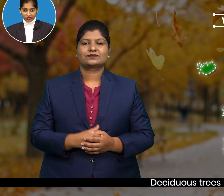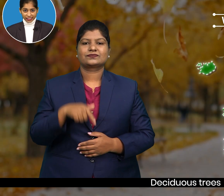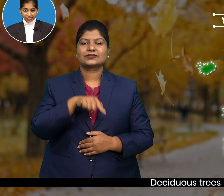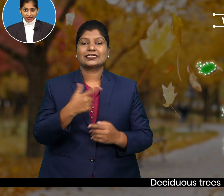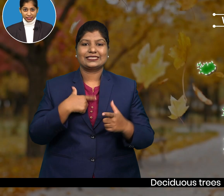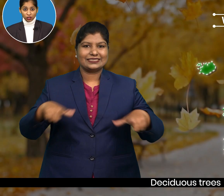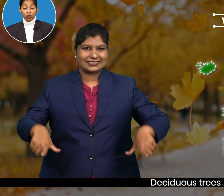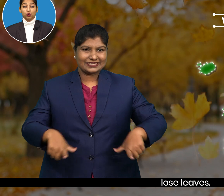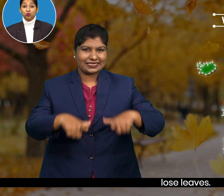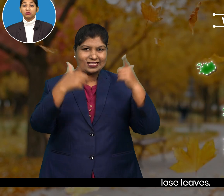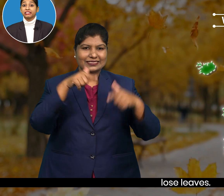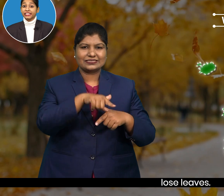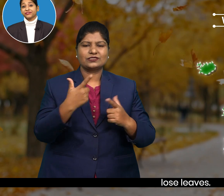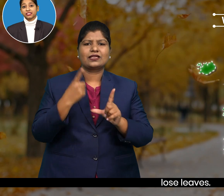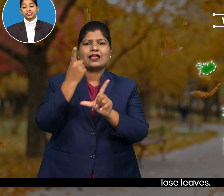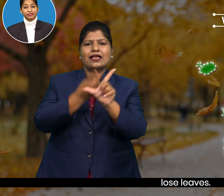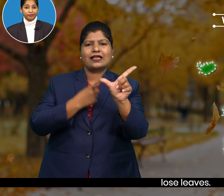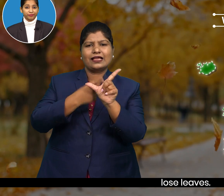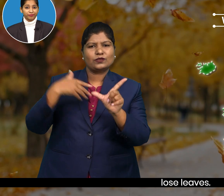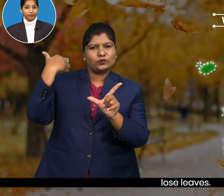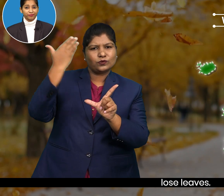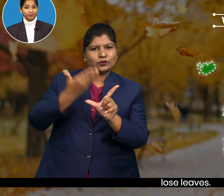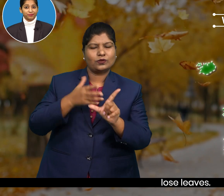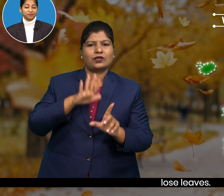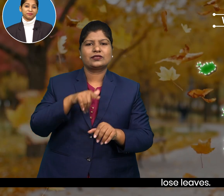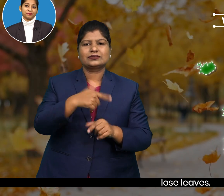Deciduous trees lose leaves.